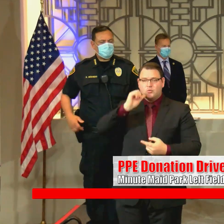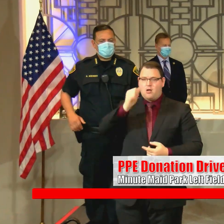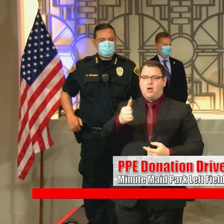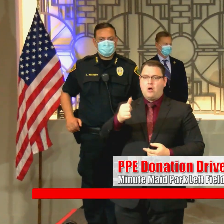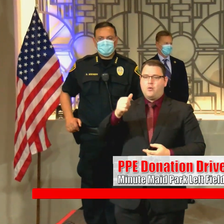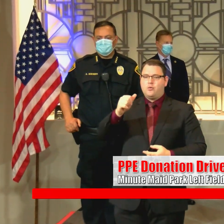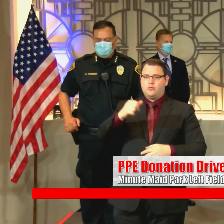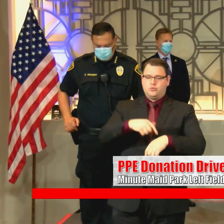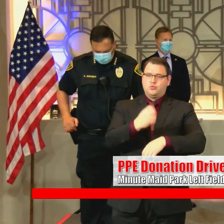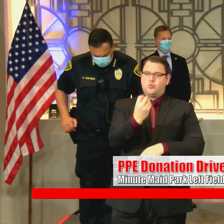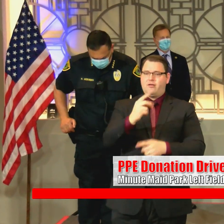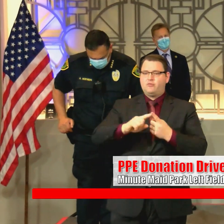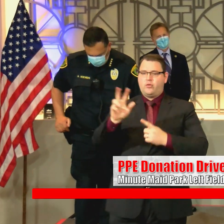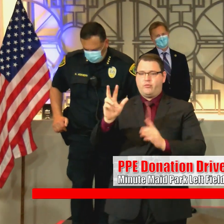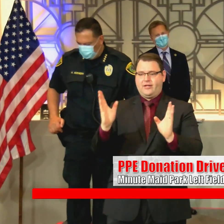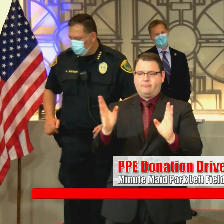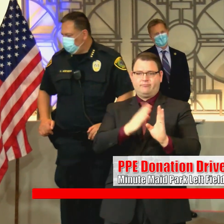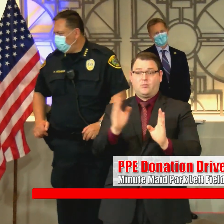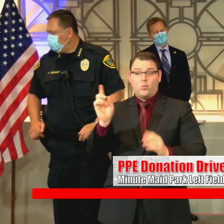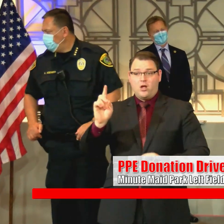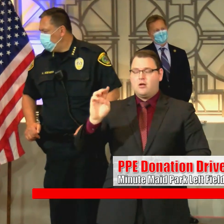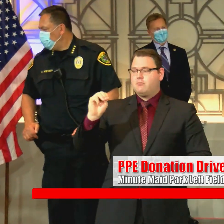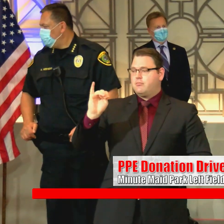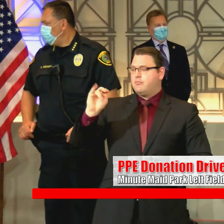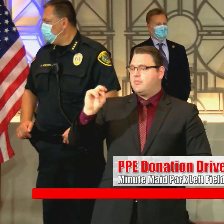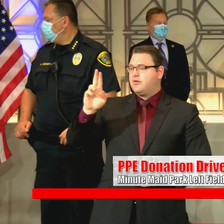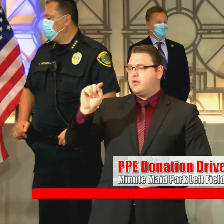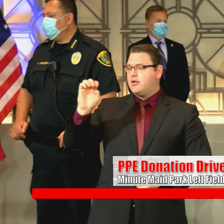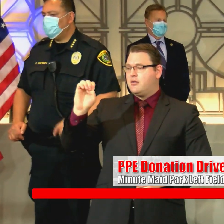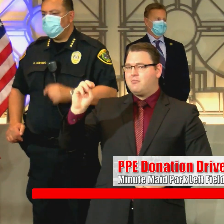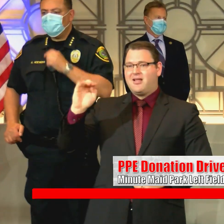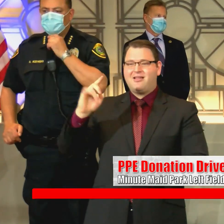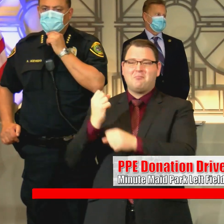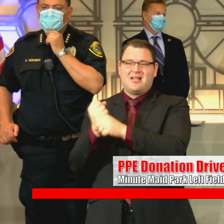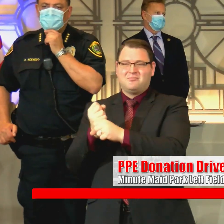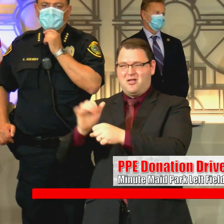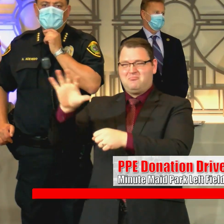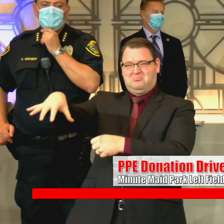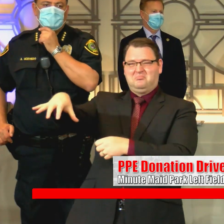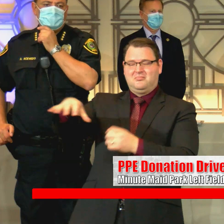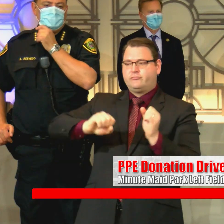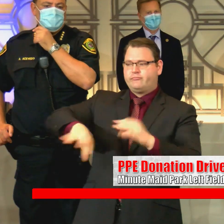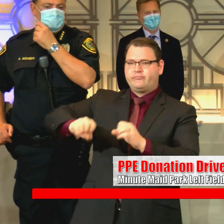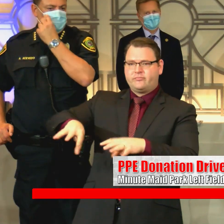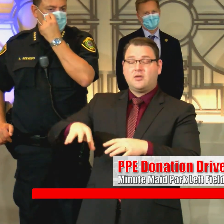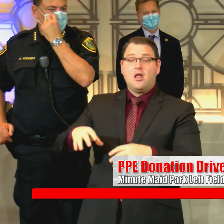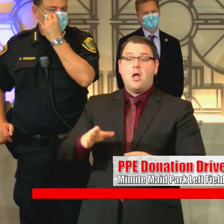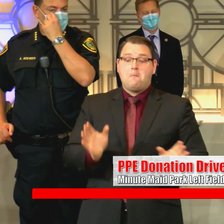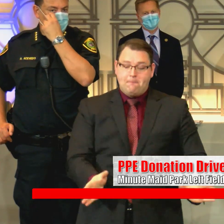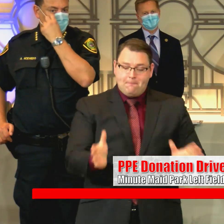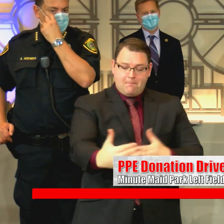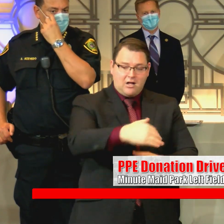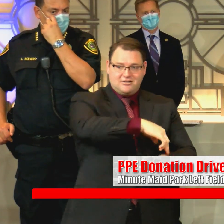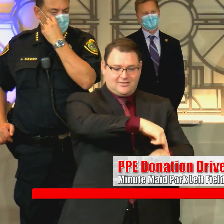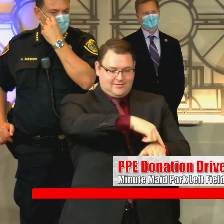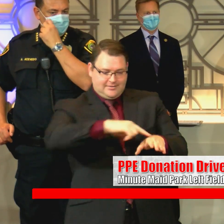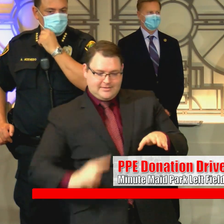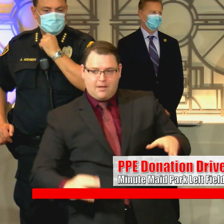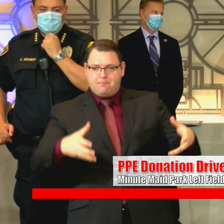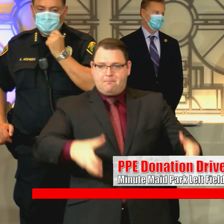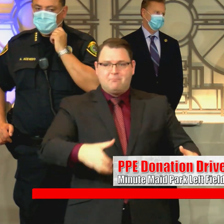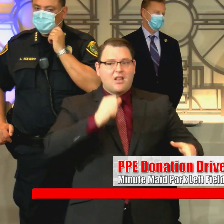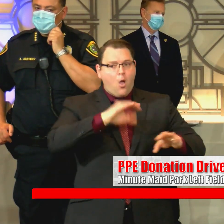Minute Maid. And we are asking for new, unopened, including N95 masks, surgical masks, face shields,